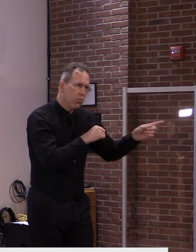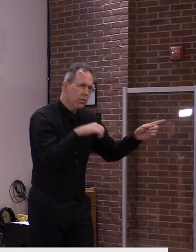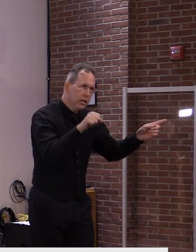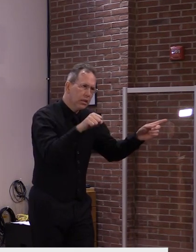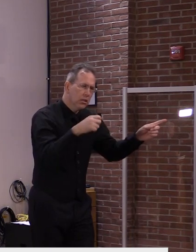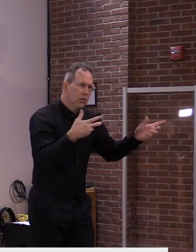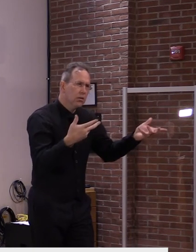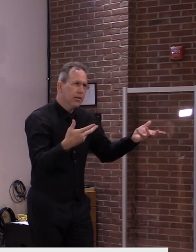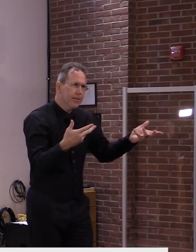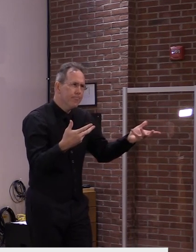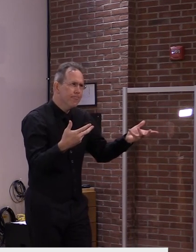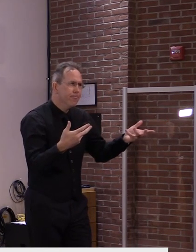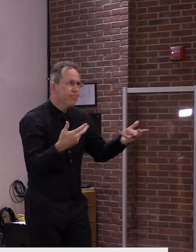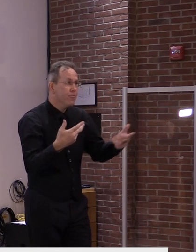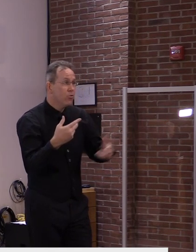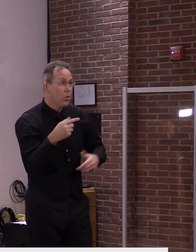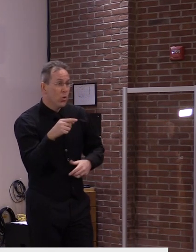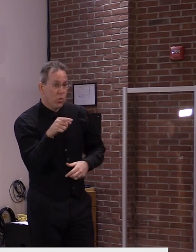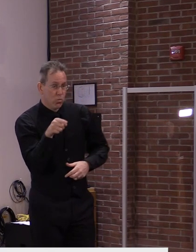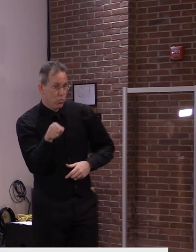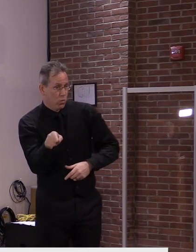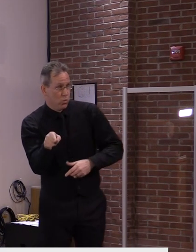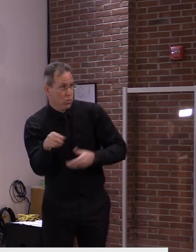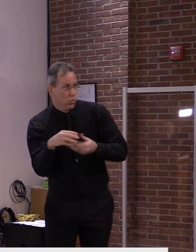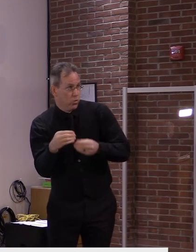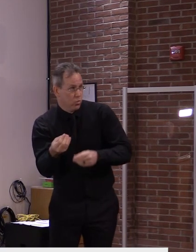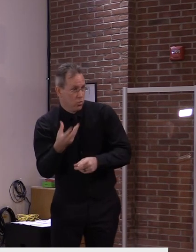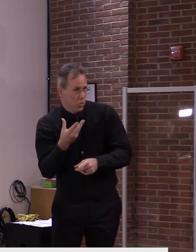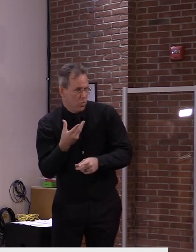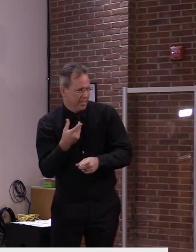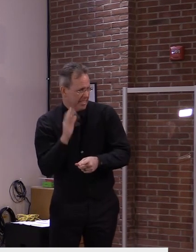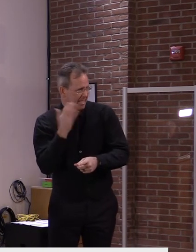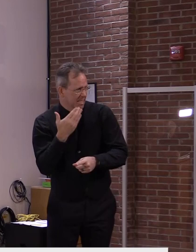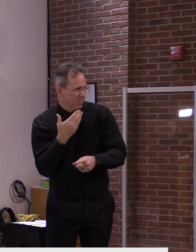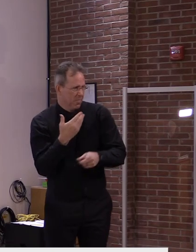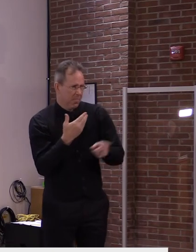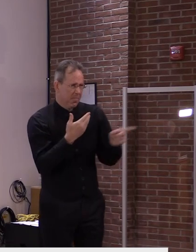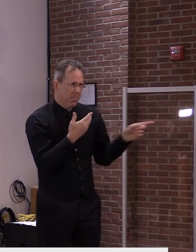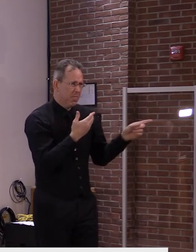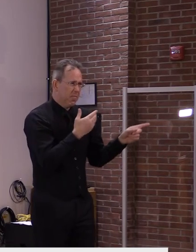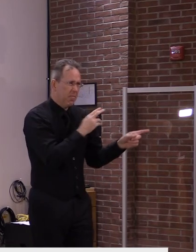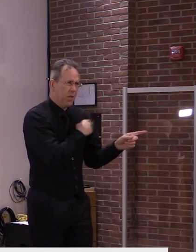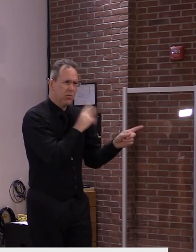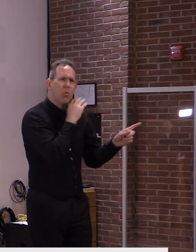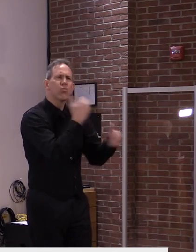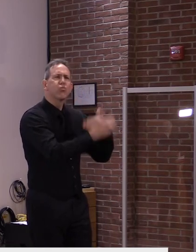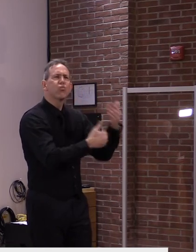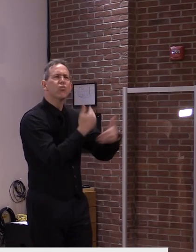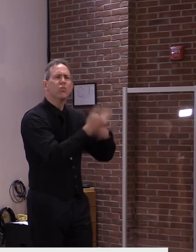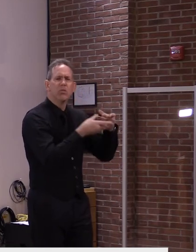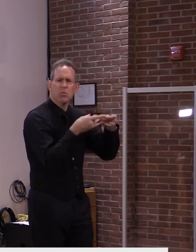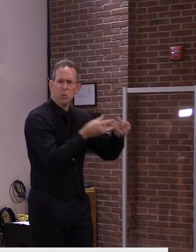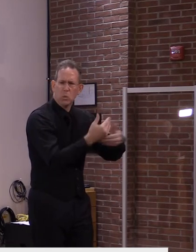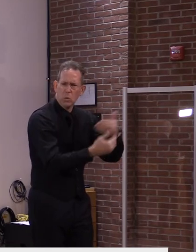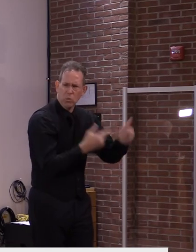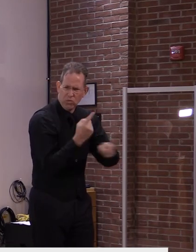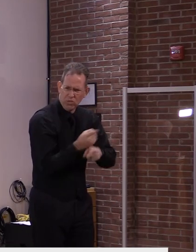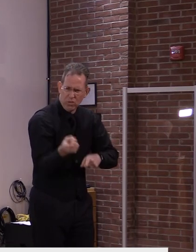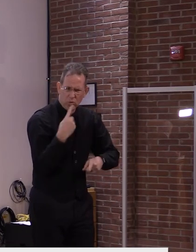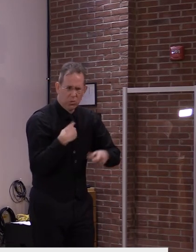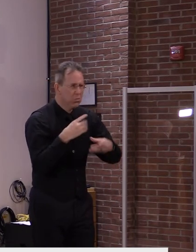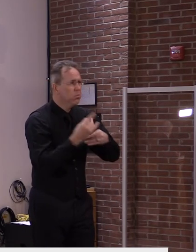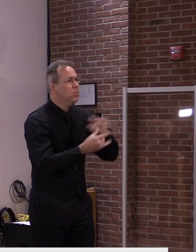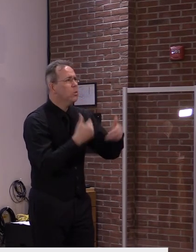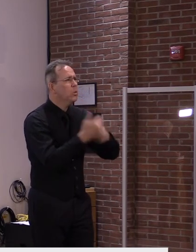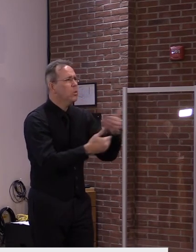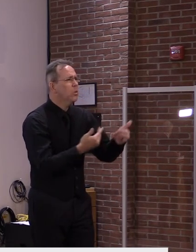what you're telling me in terms of how efficient they are is what I'm hearing back about our operations, both at